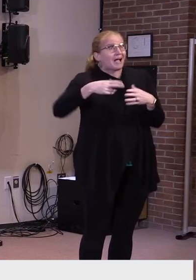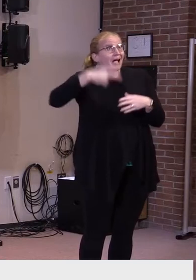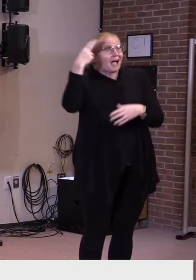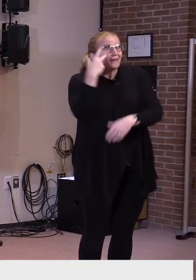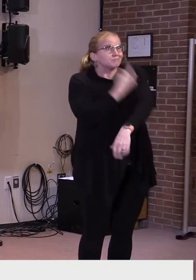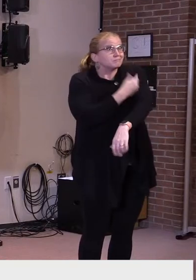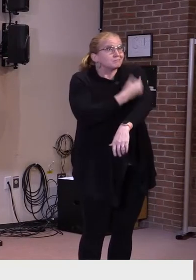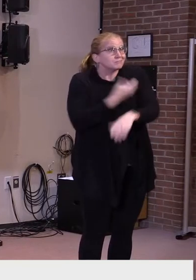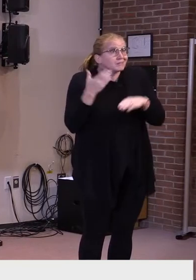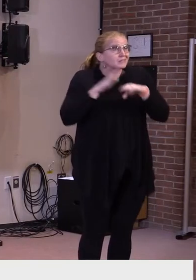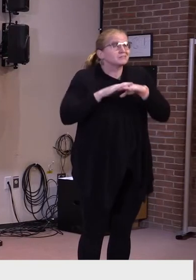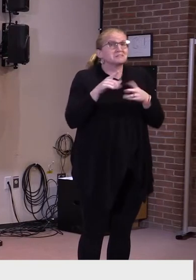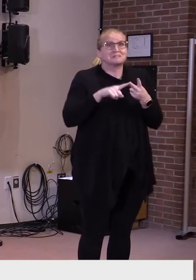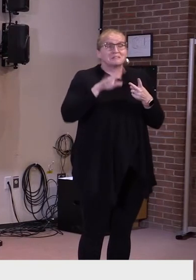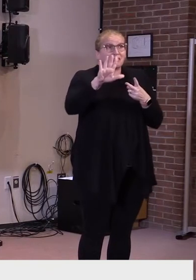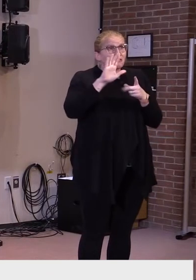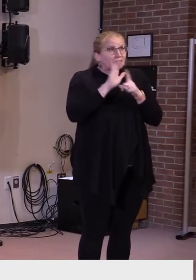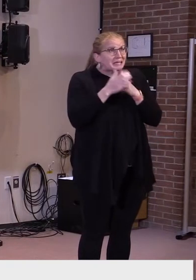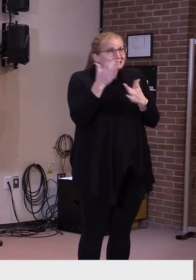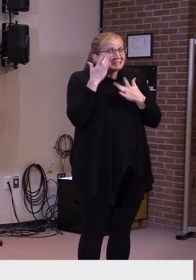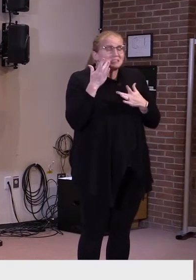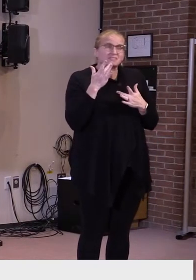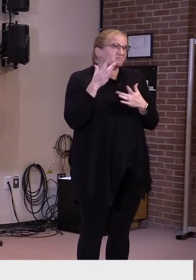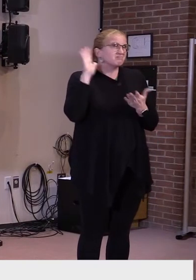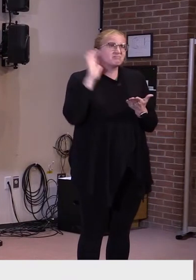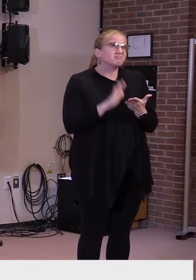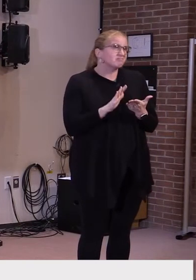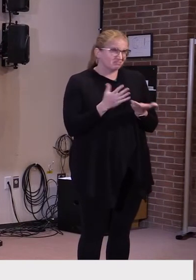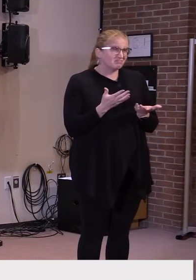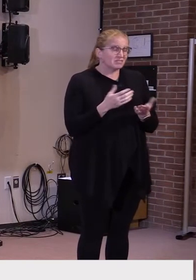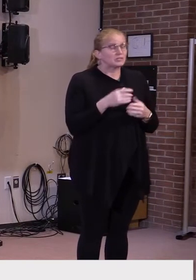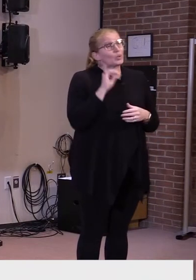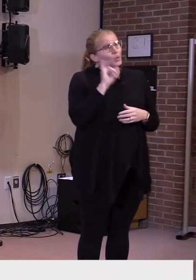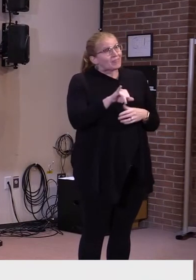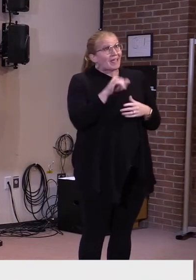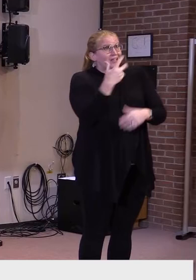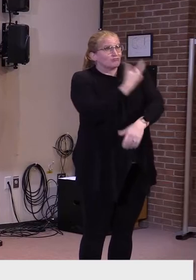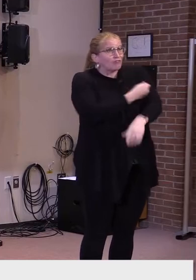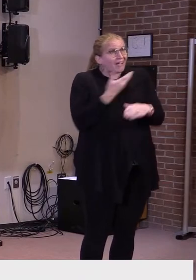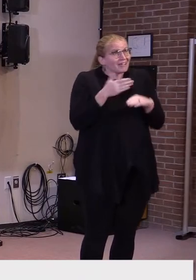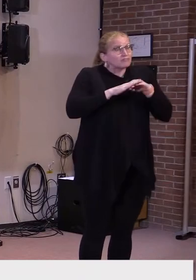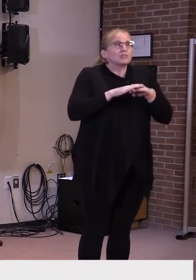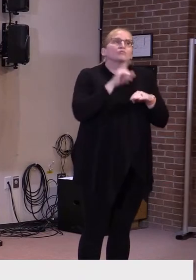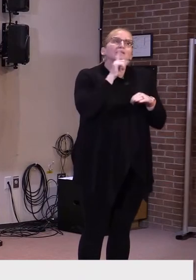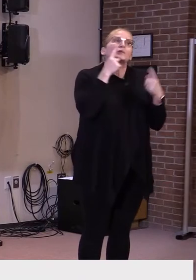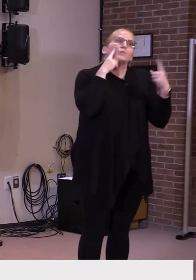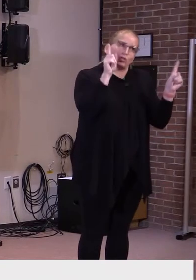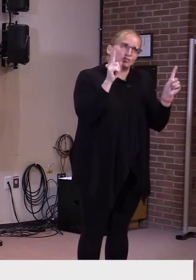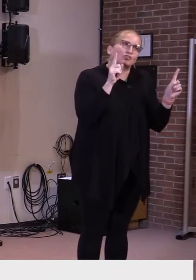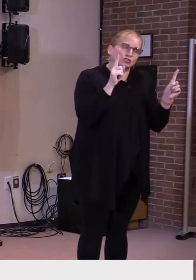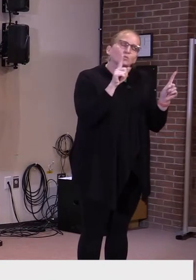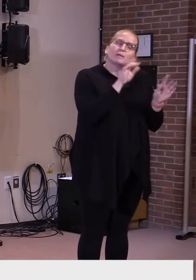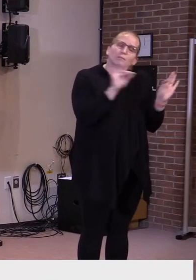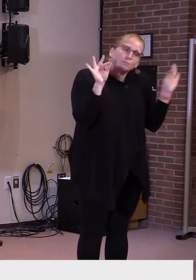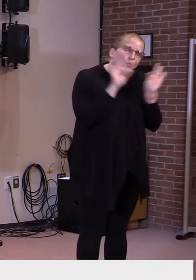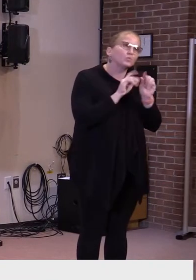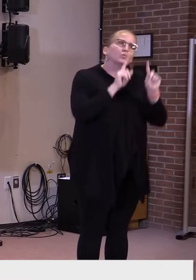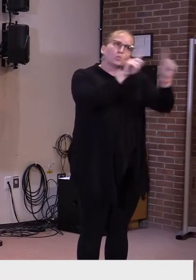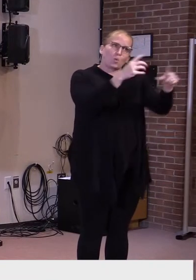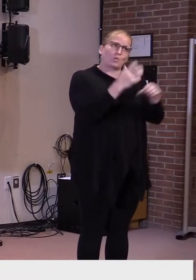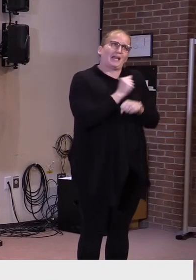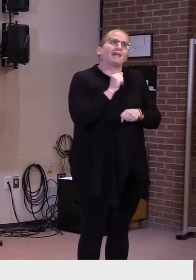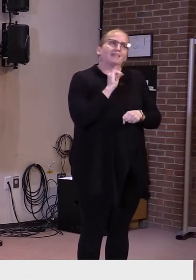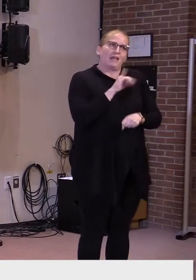down. So the boosters work, and it's important to get one. Just this week alone, we have more